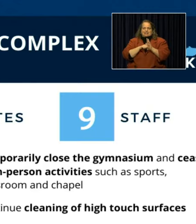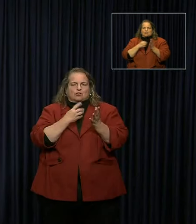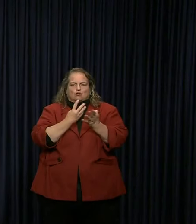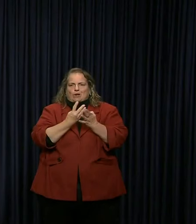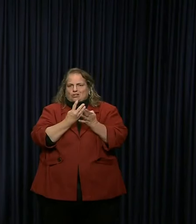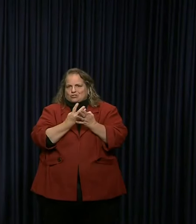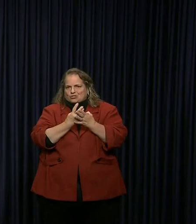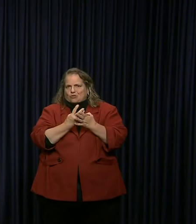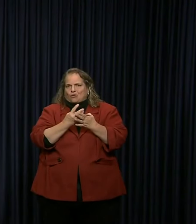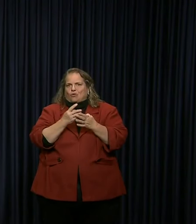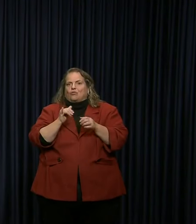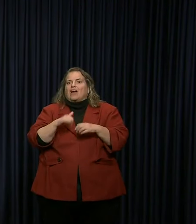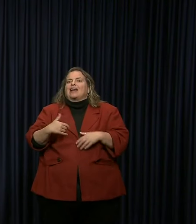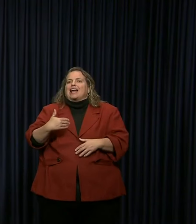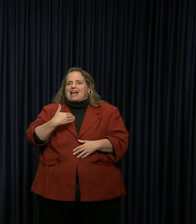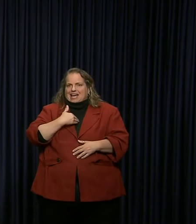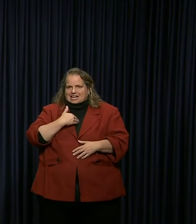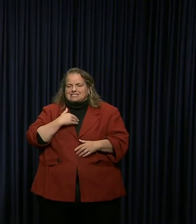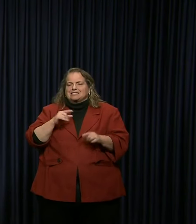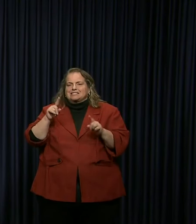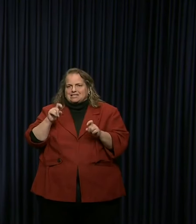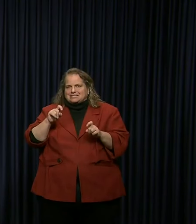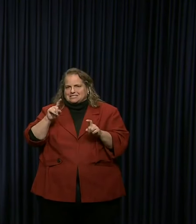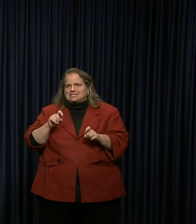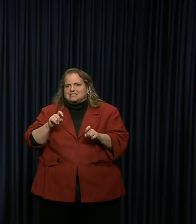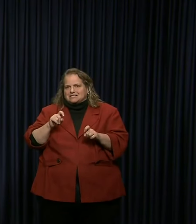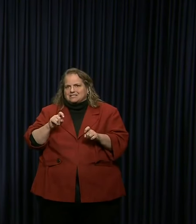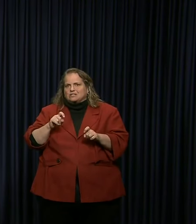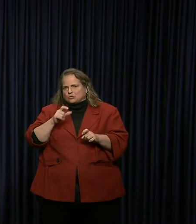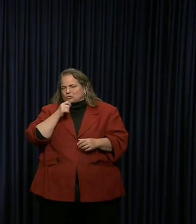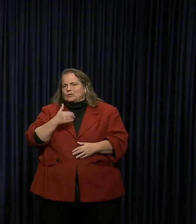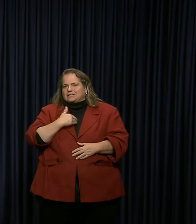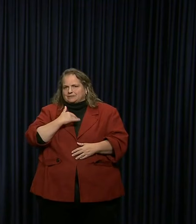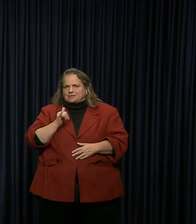institute, that has tested positive.